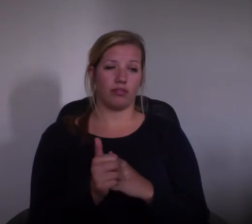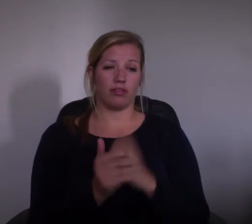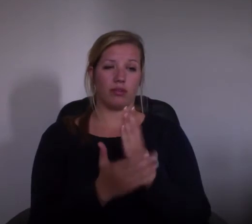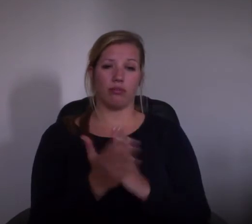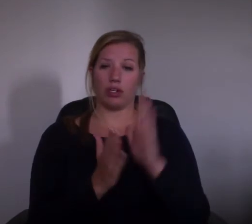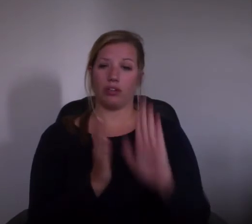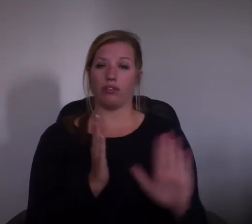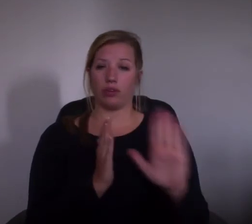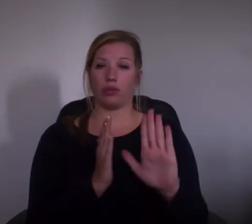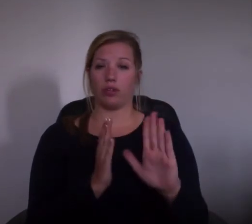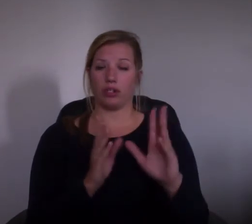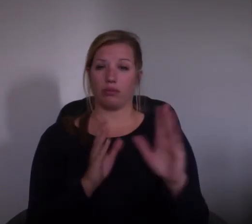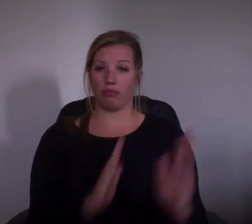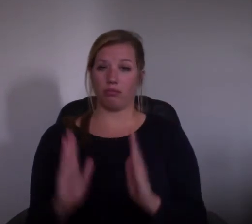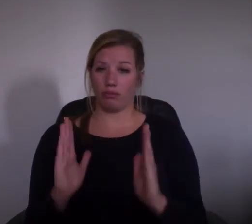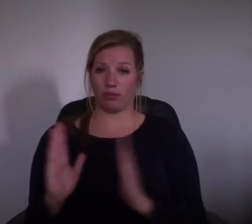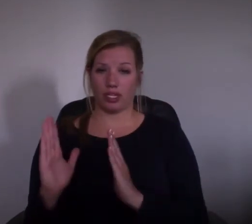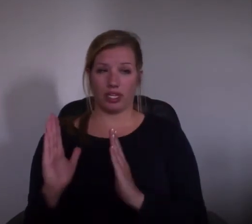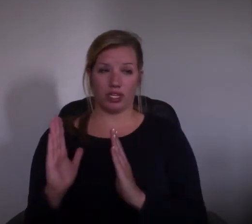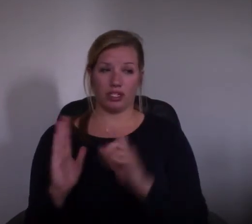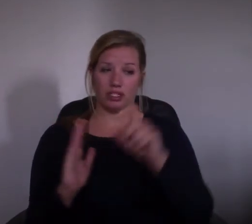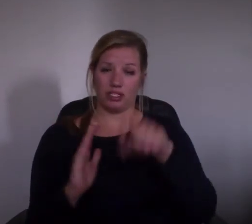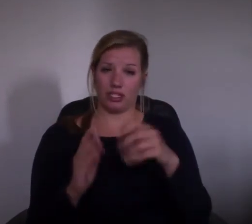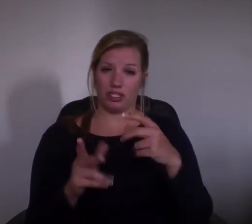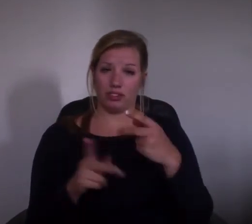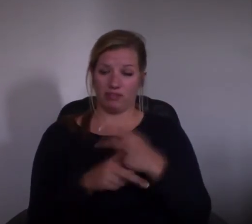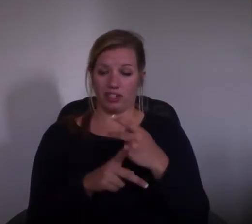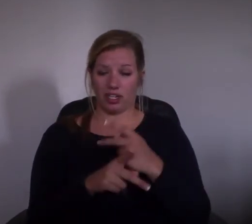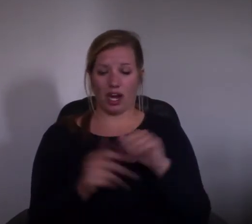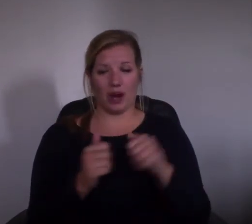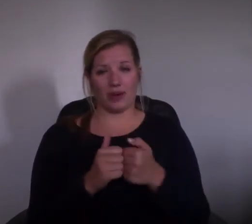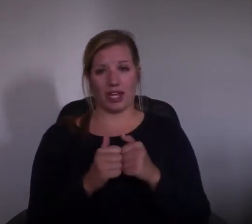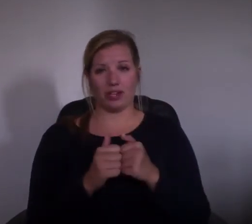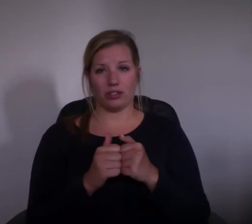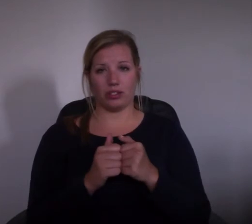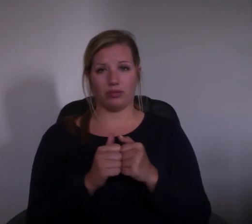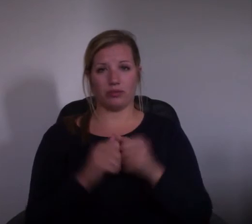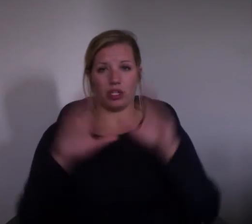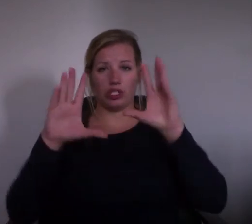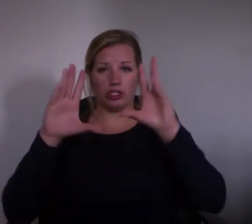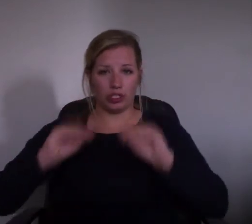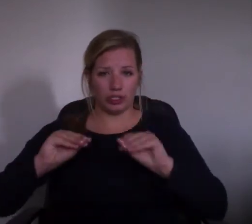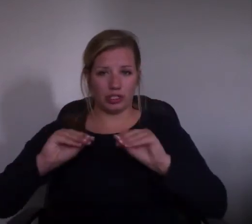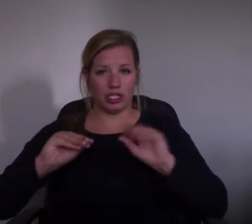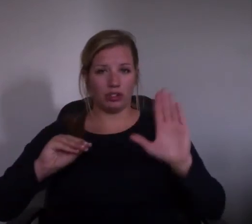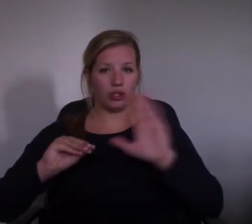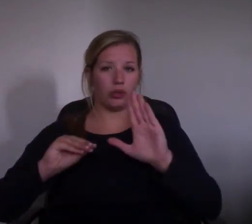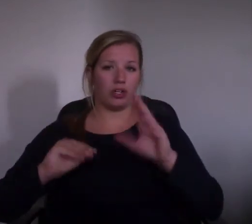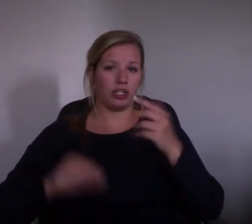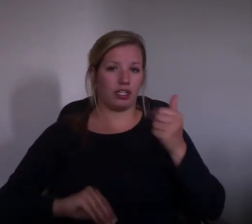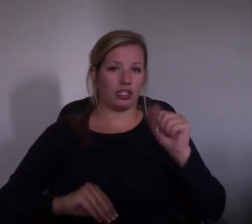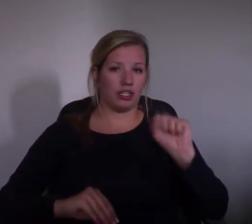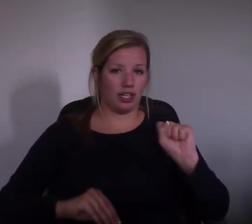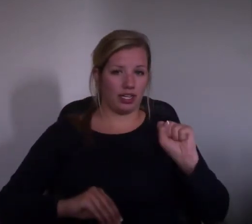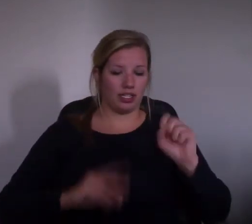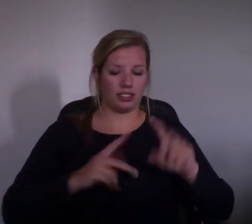make sure that you know how to turn off your utilities, how to turn off your natural gas, how to turn off your water, how to turn off